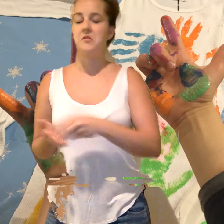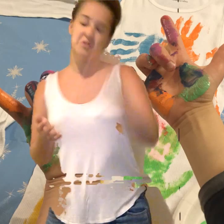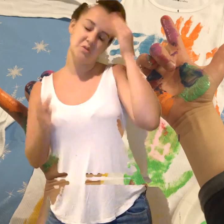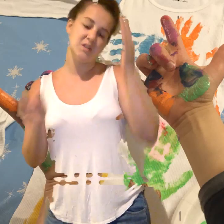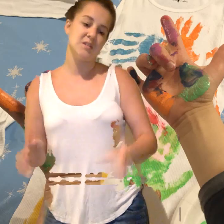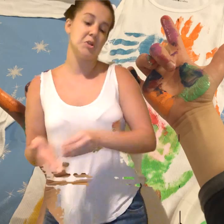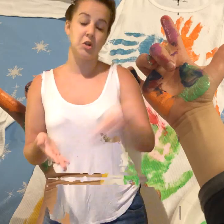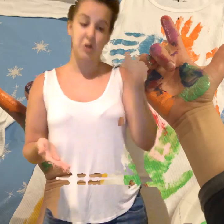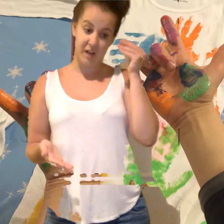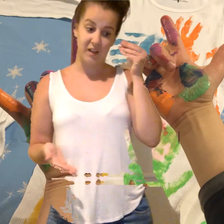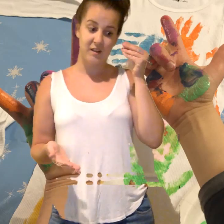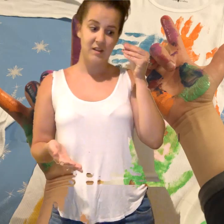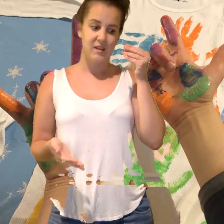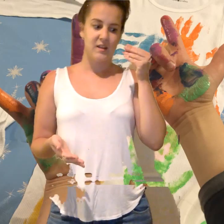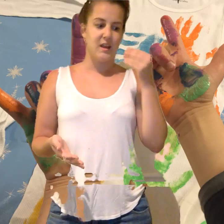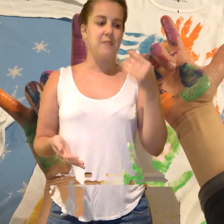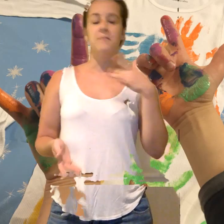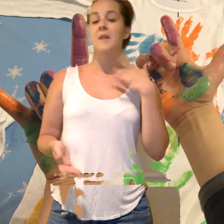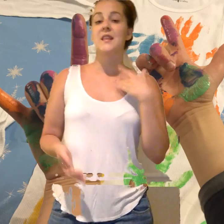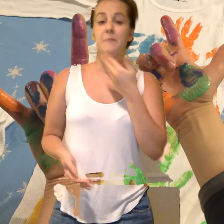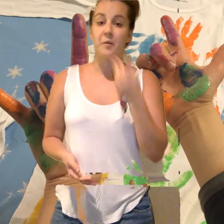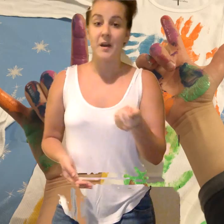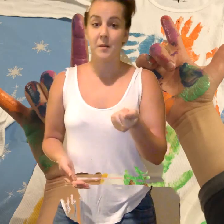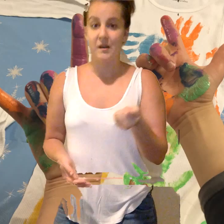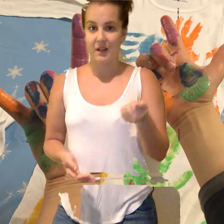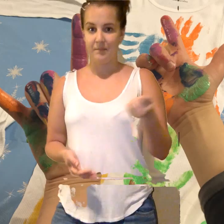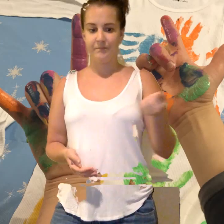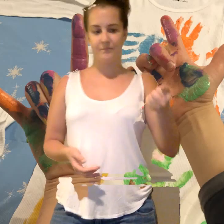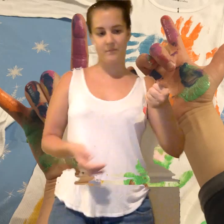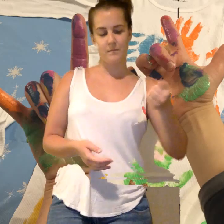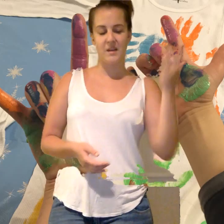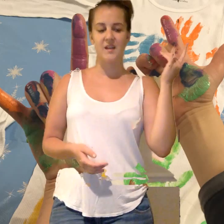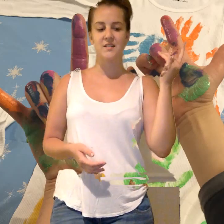other students are learning and make them feel better about it. Because